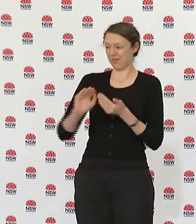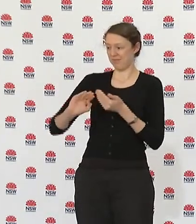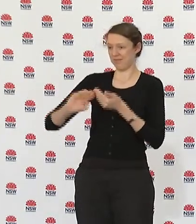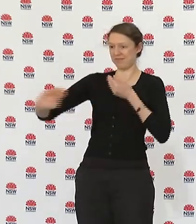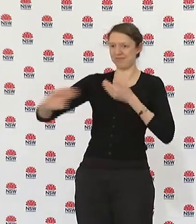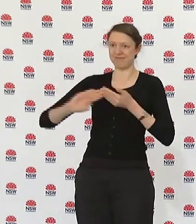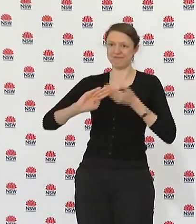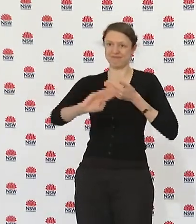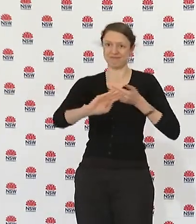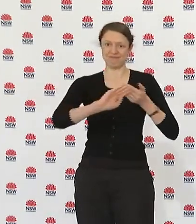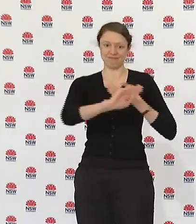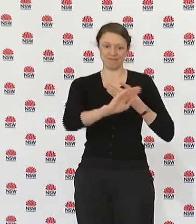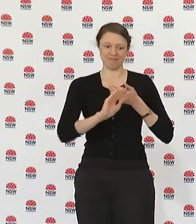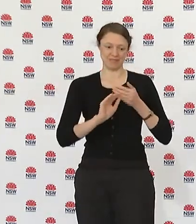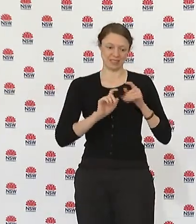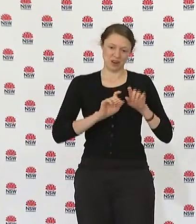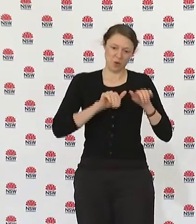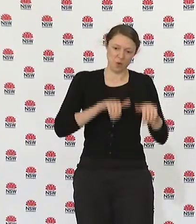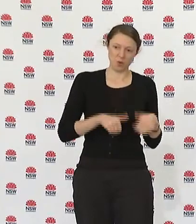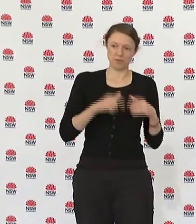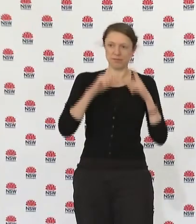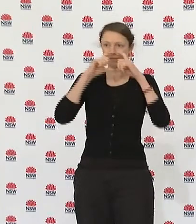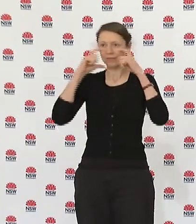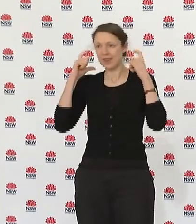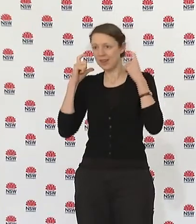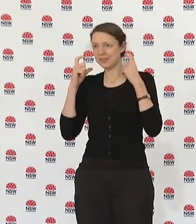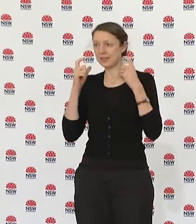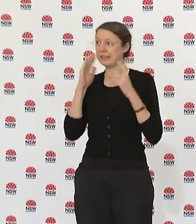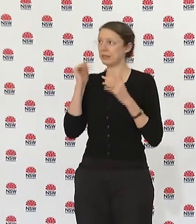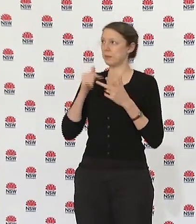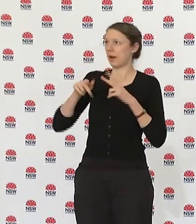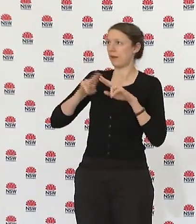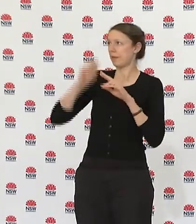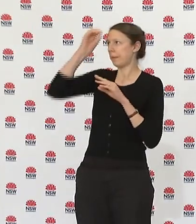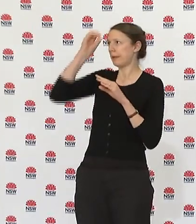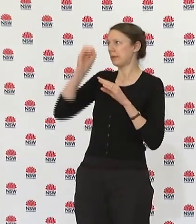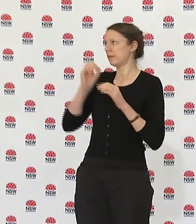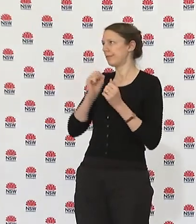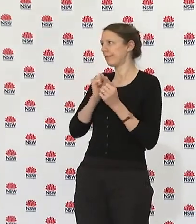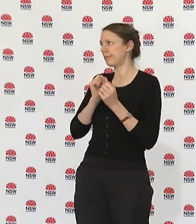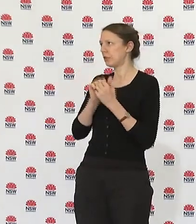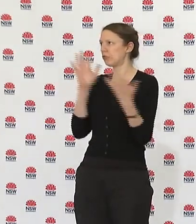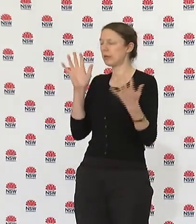measures, no matter what our views are. It's important that we don't spread this in the community.